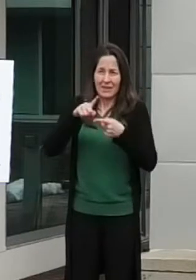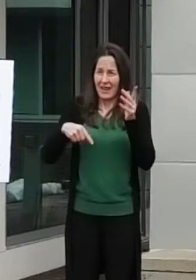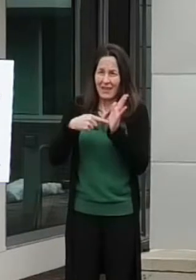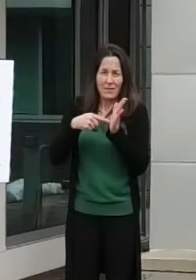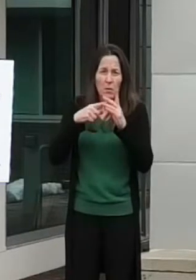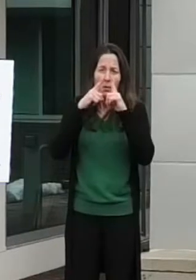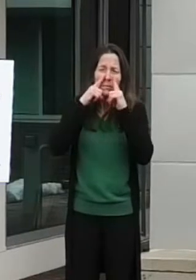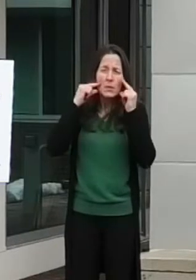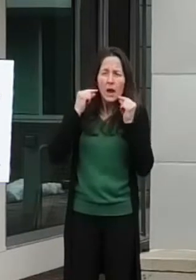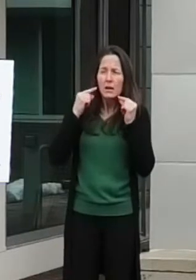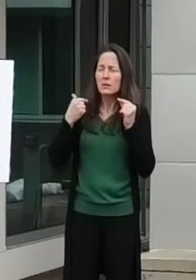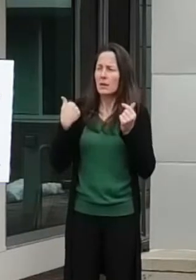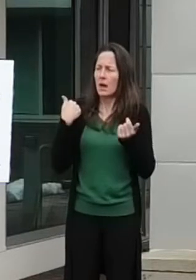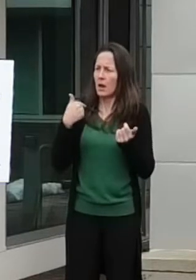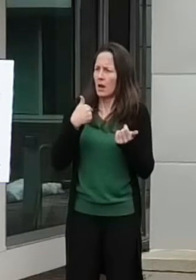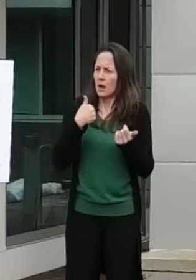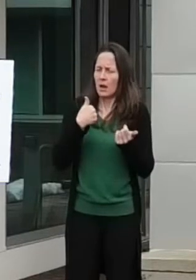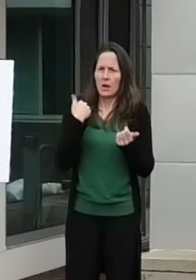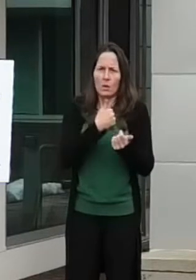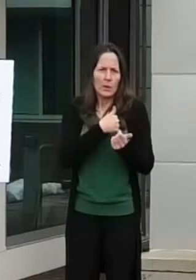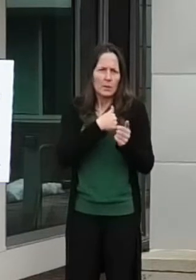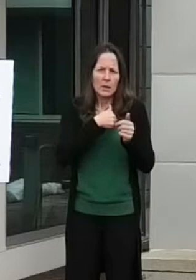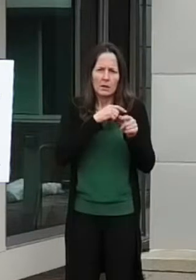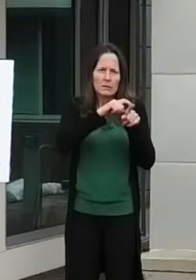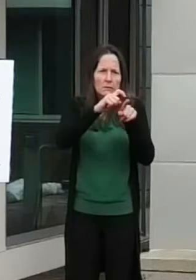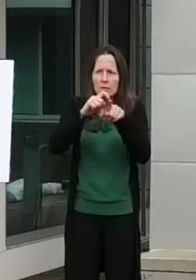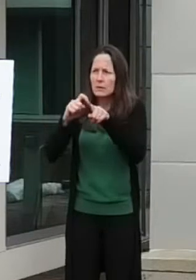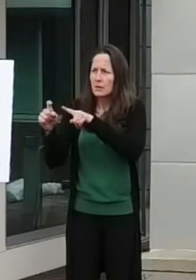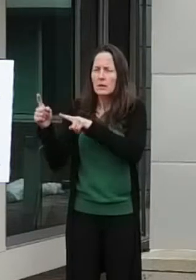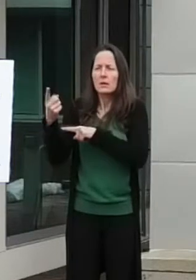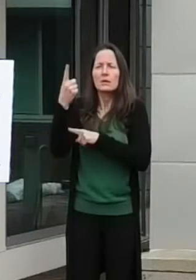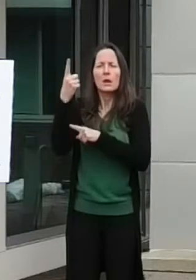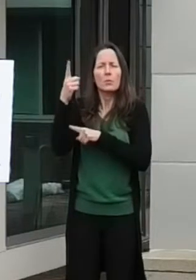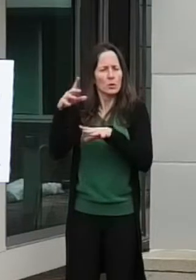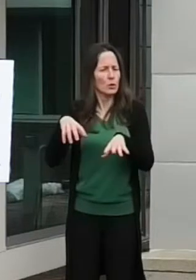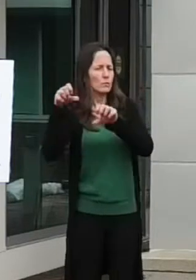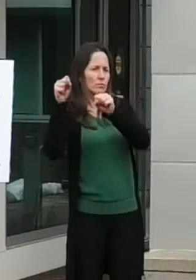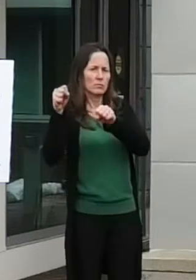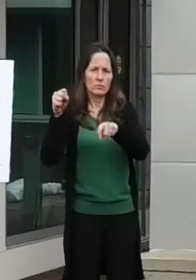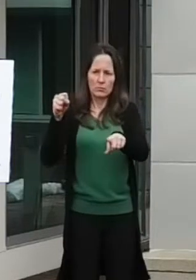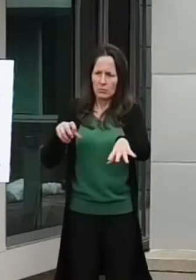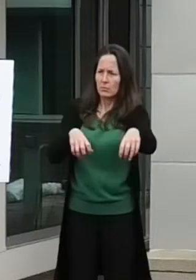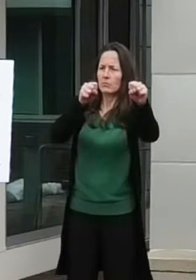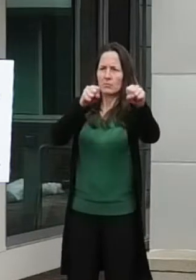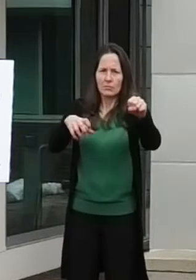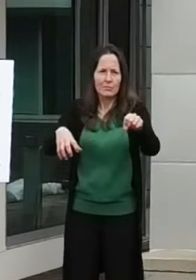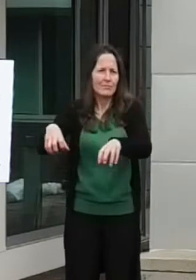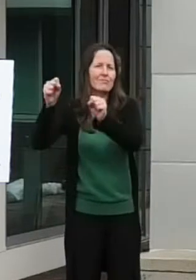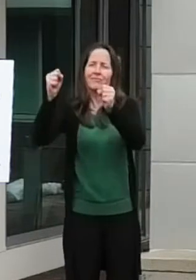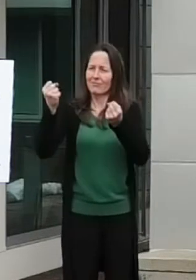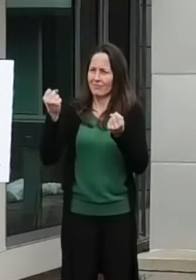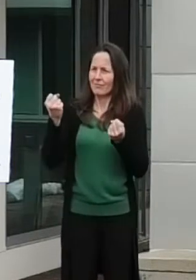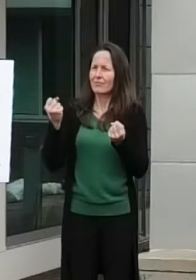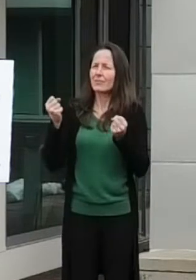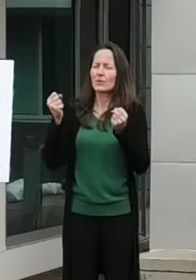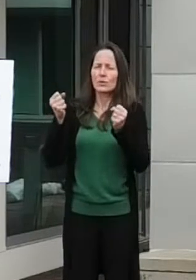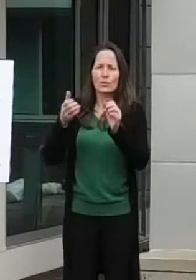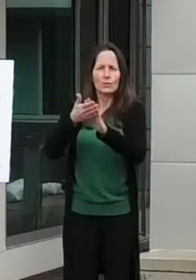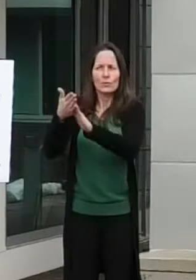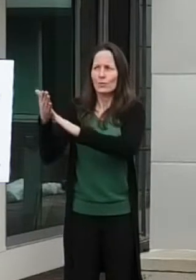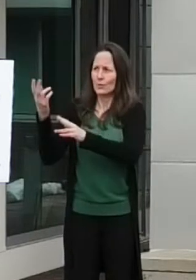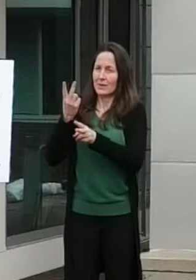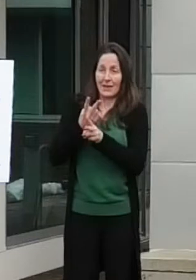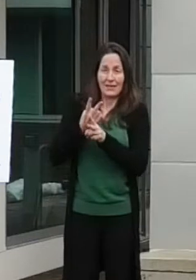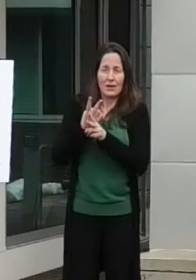said, we'll do that. I can take that over. I can handle that. Like someone you're going to hear about next, Leela